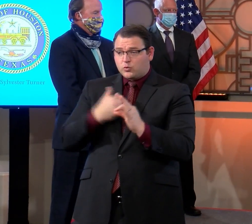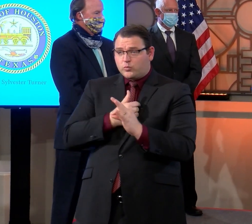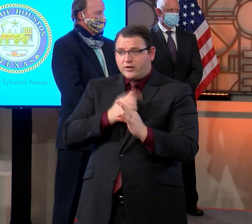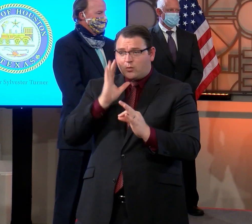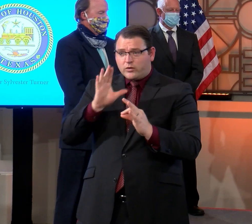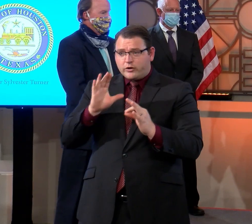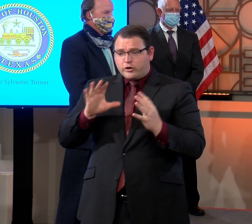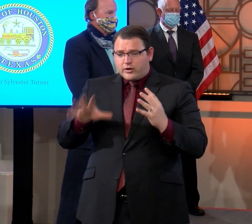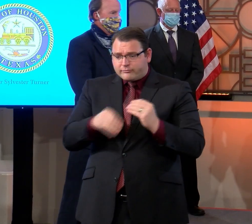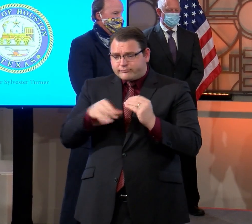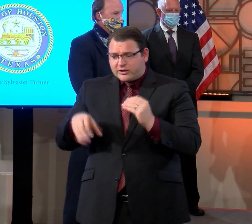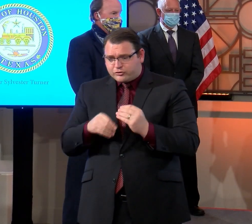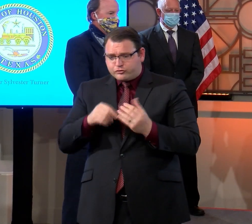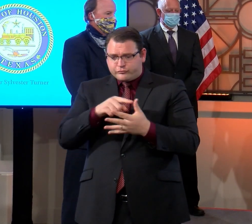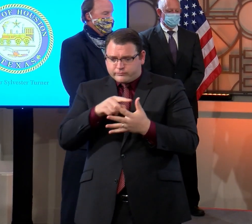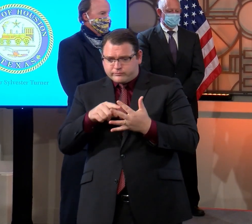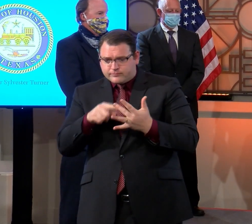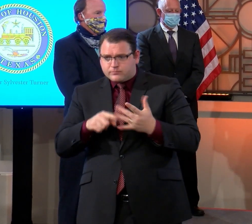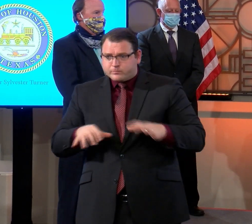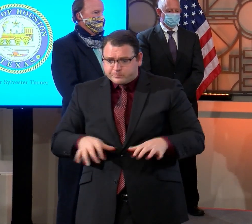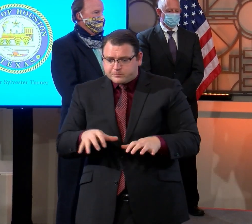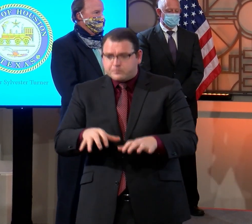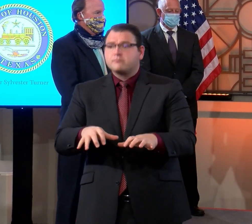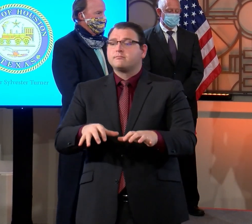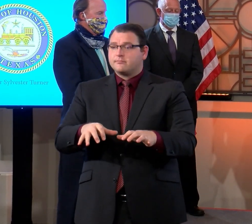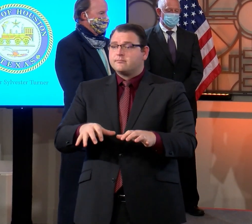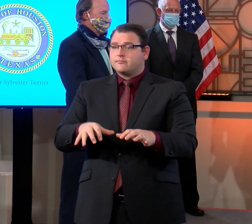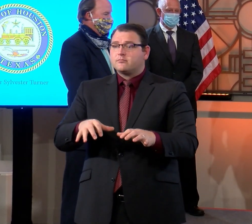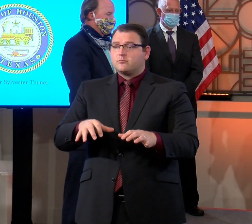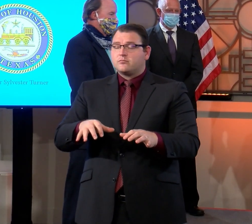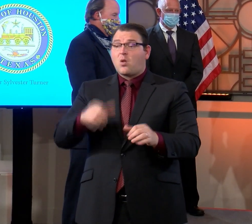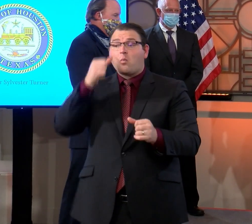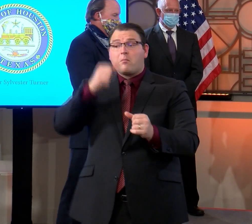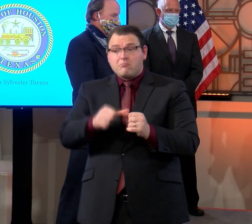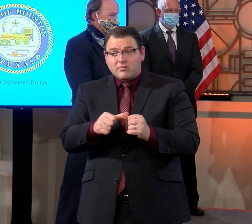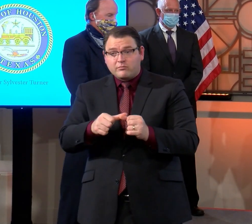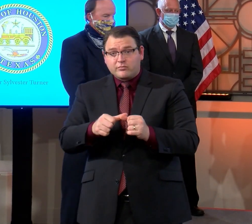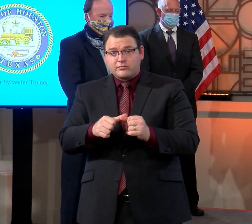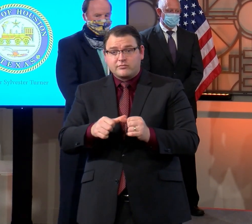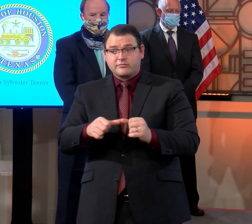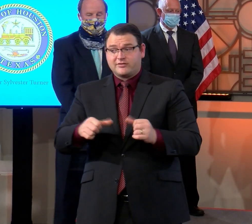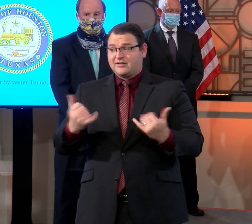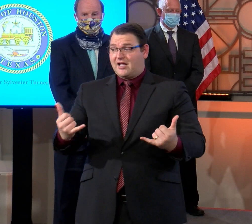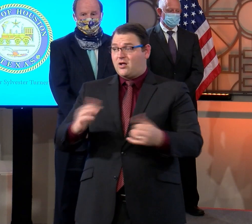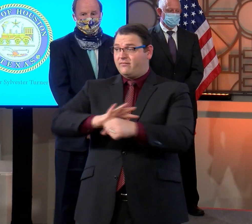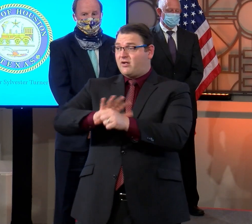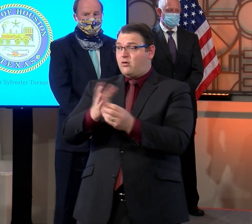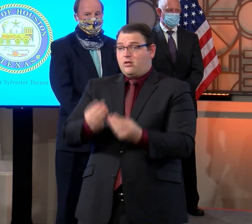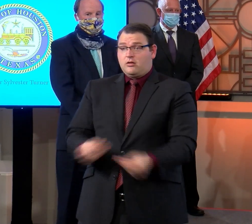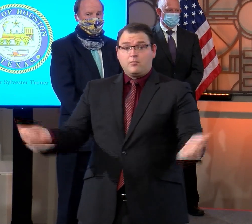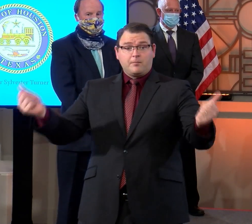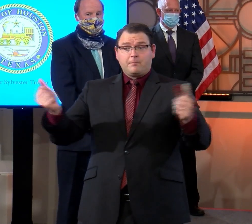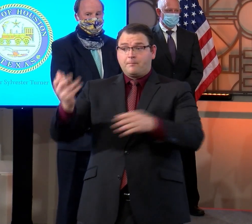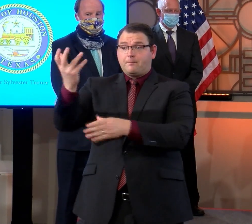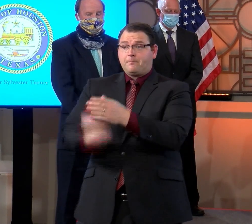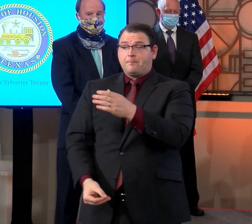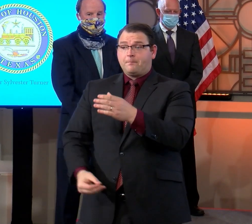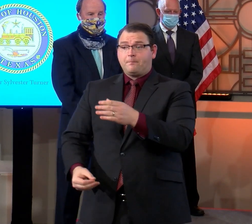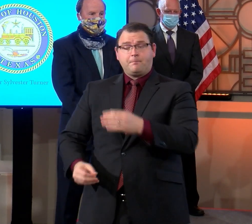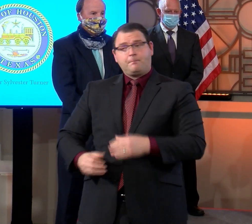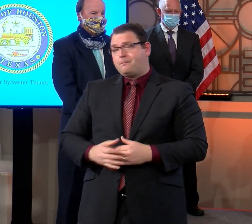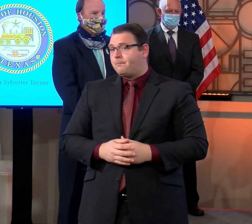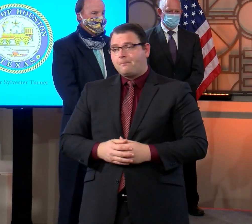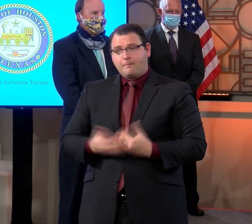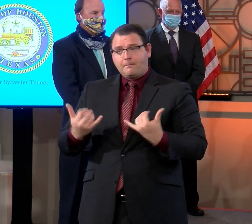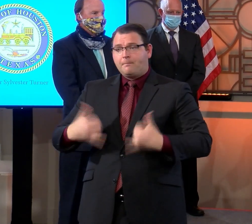additional steps, please just bear in mind the virus has not left the premises, okay? The virus is still